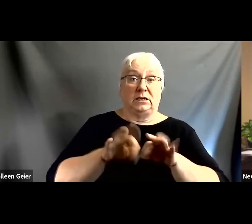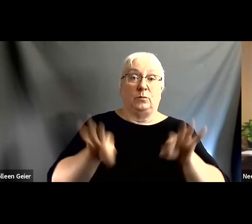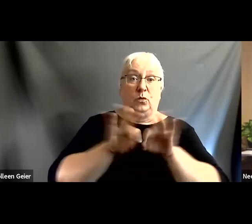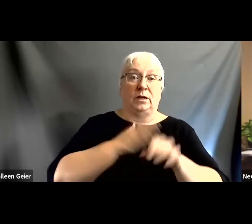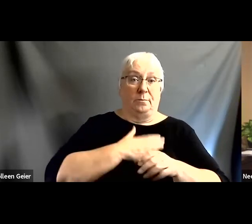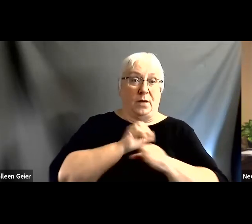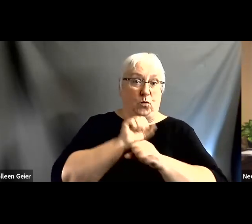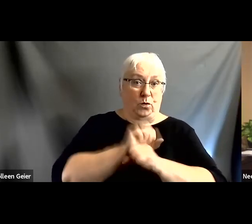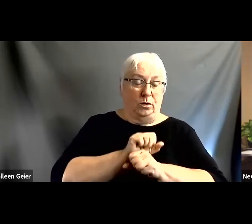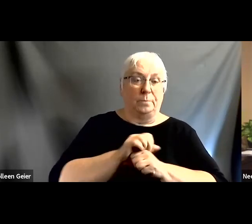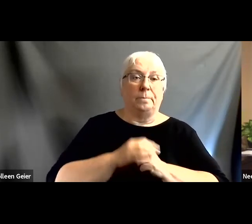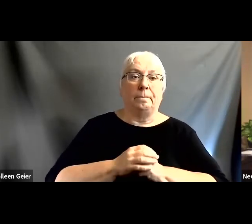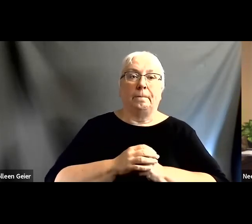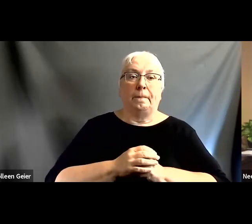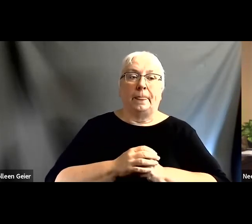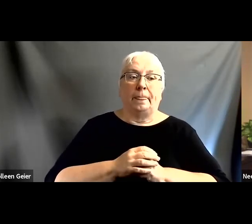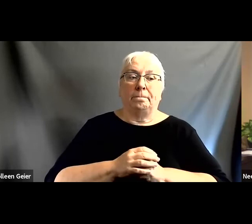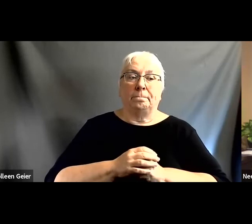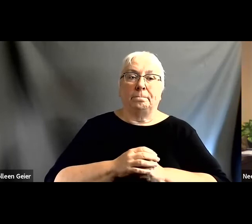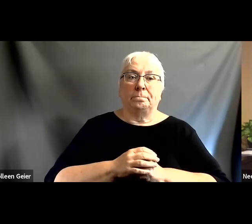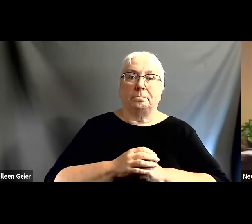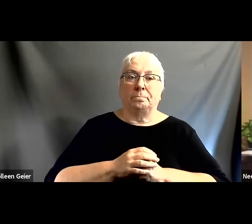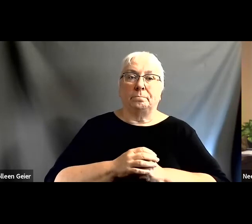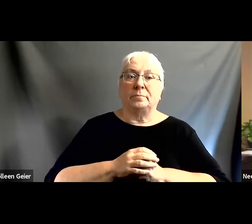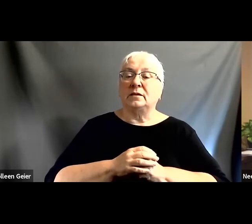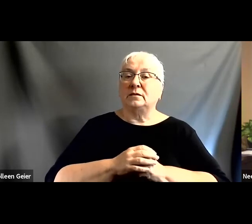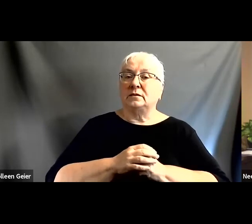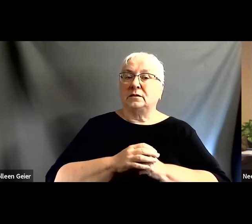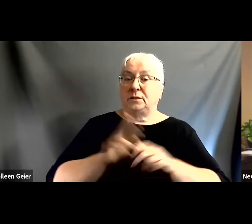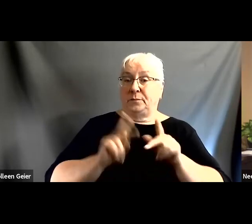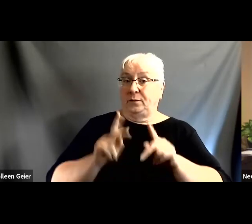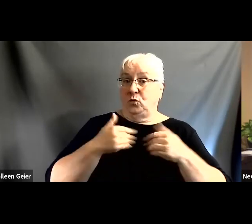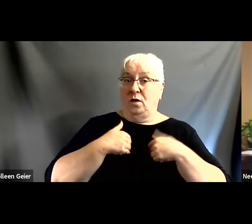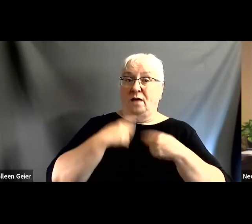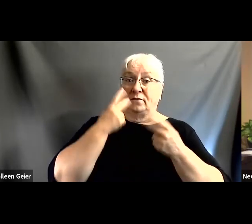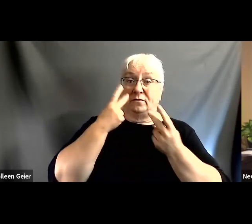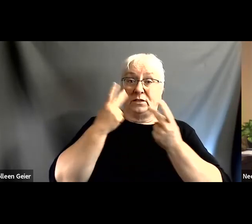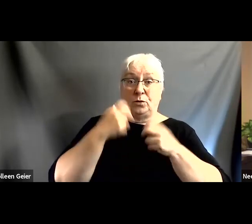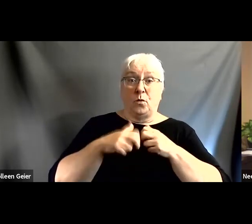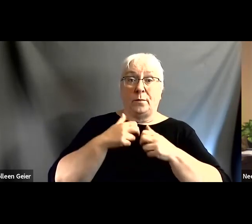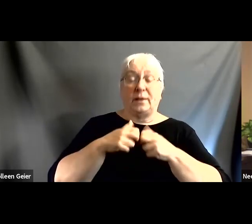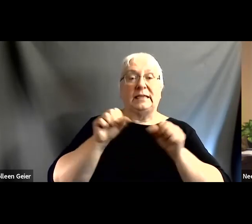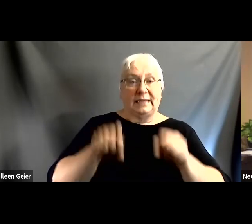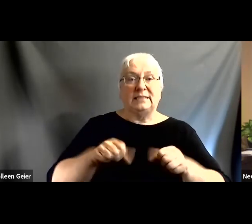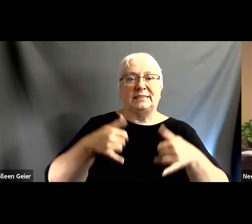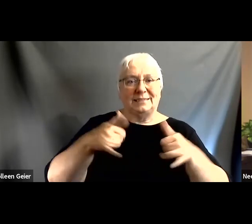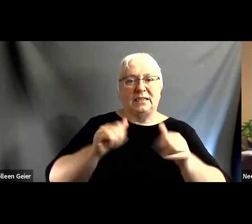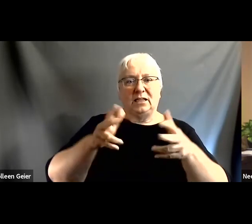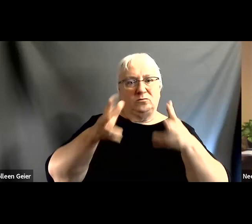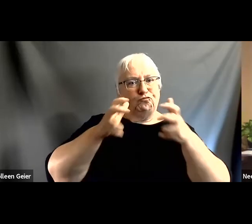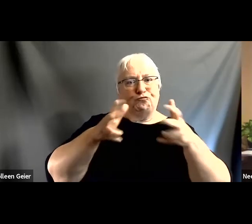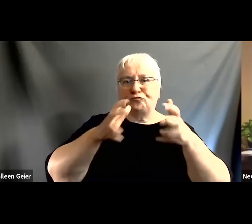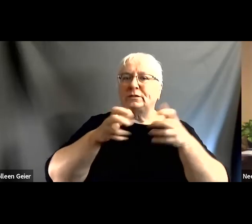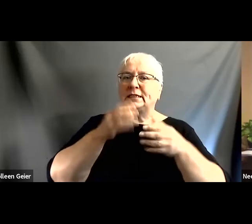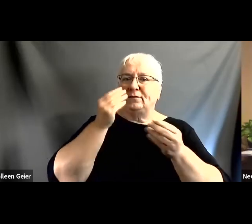it allows the people who are visually impaired to acquire the same kind of information